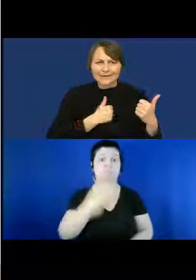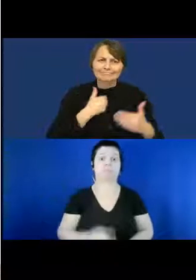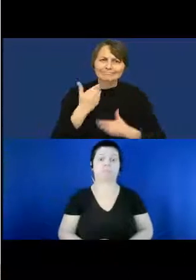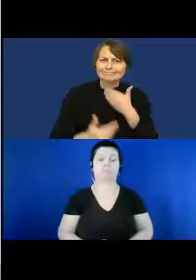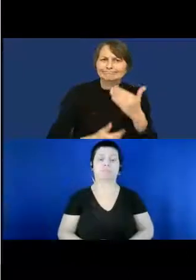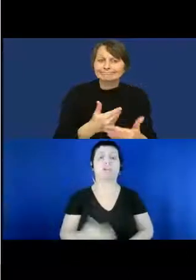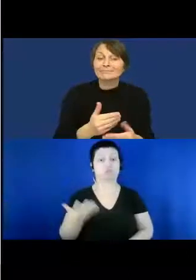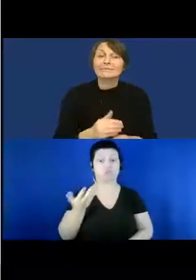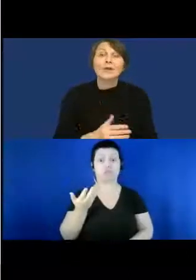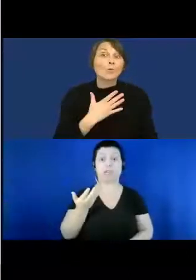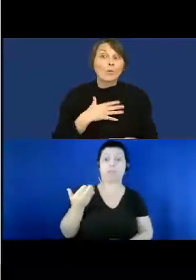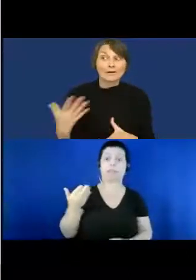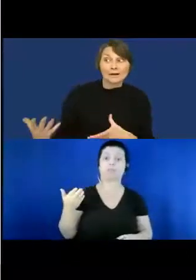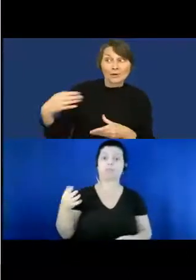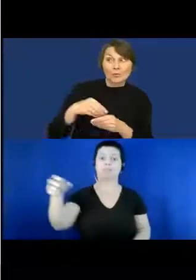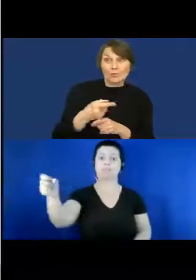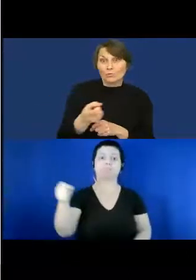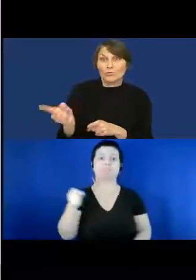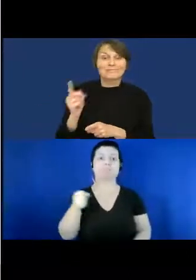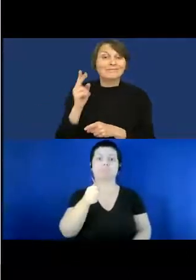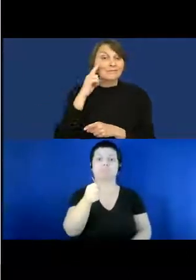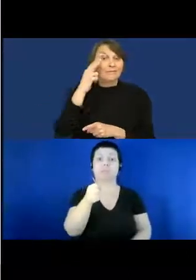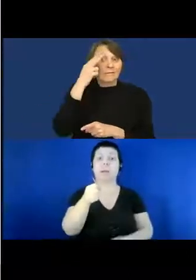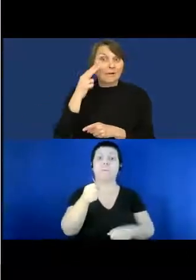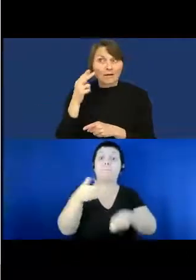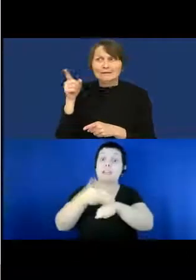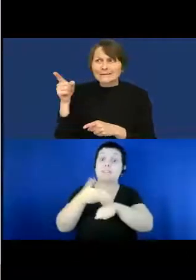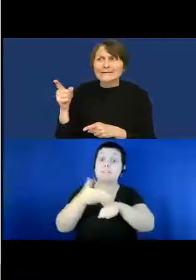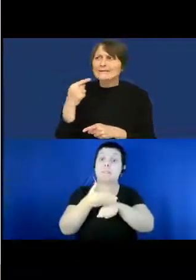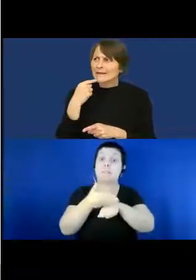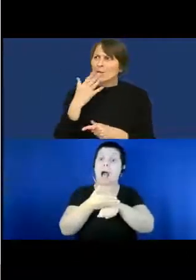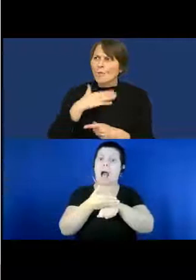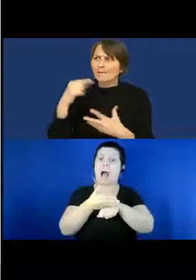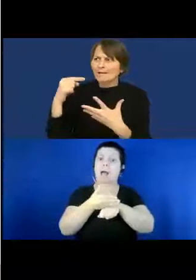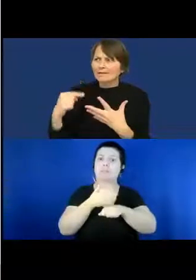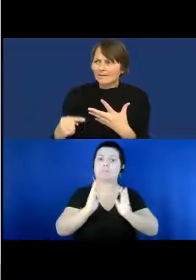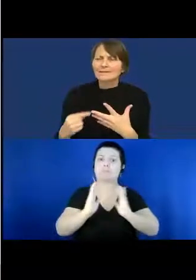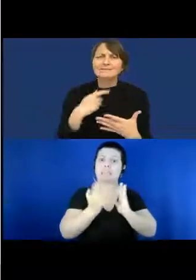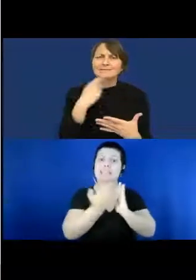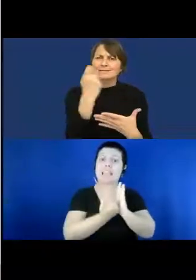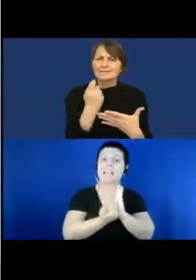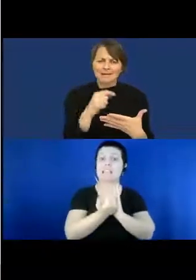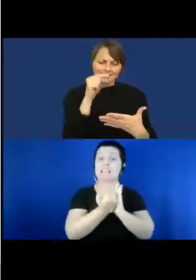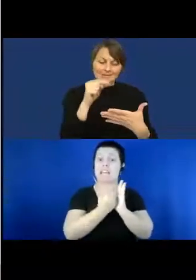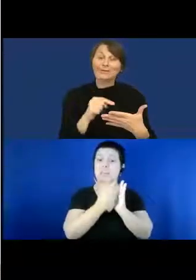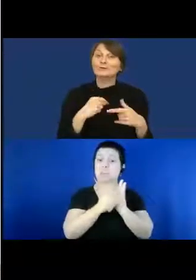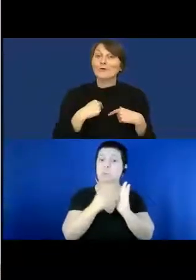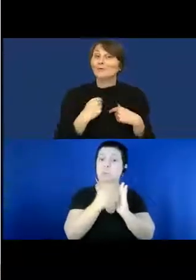deafblind community in our technology design process. So we conducted a CoDesign